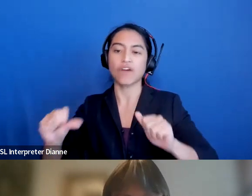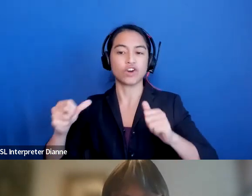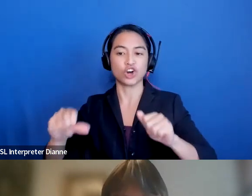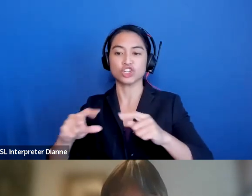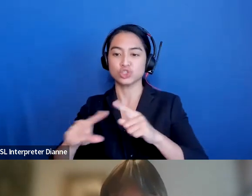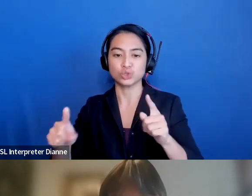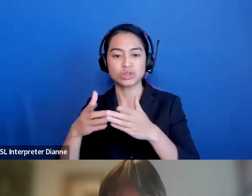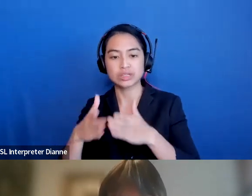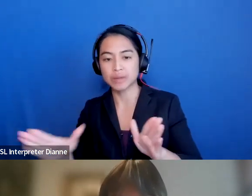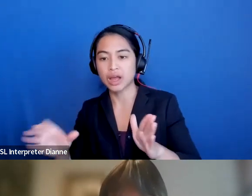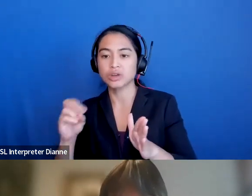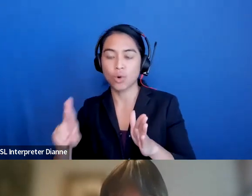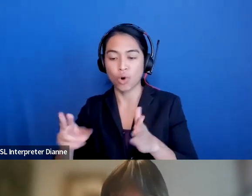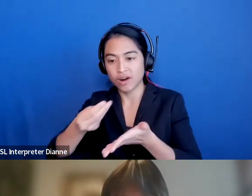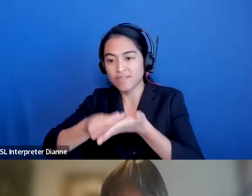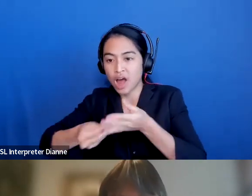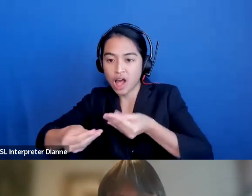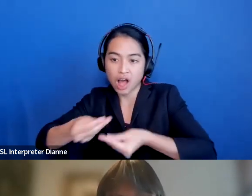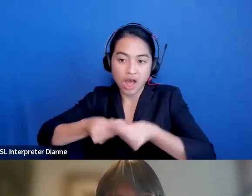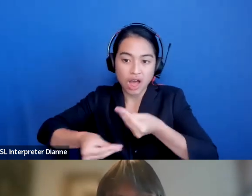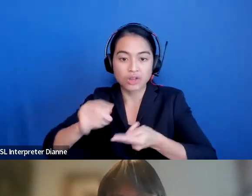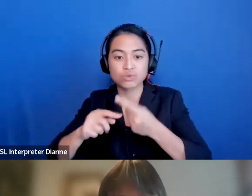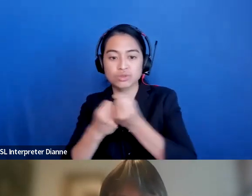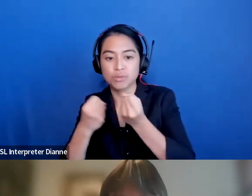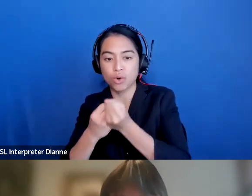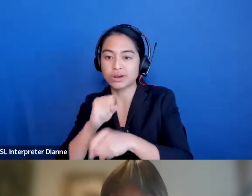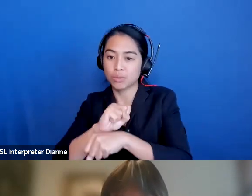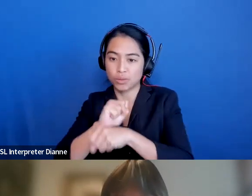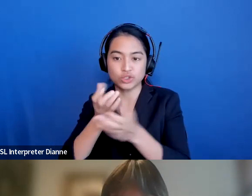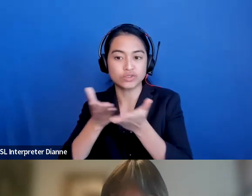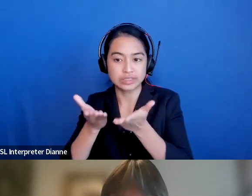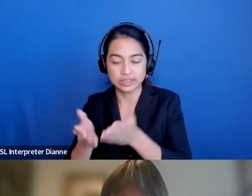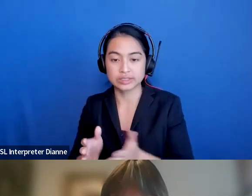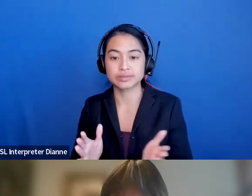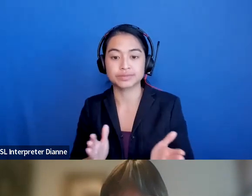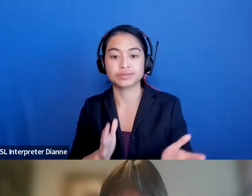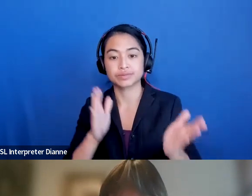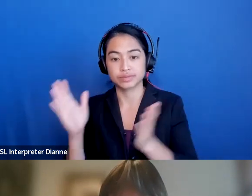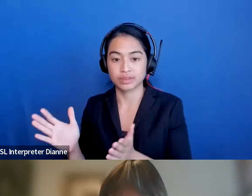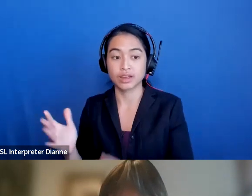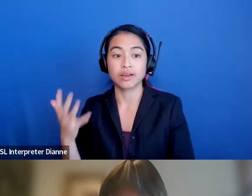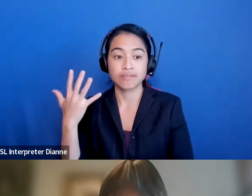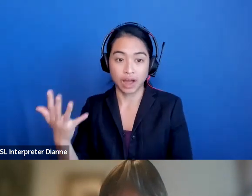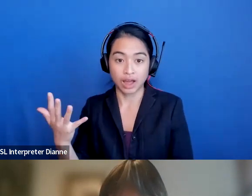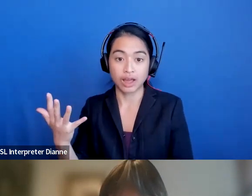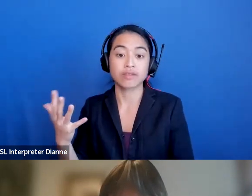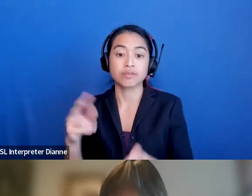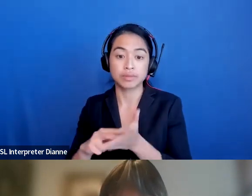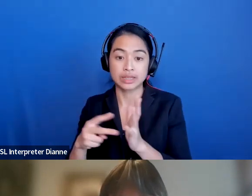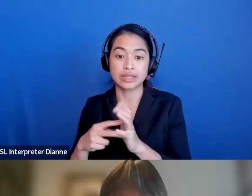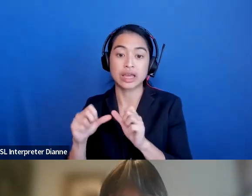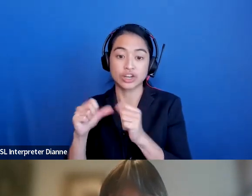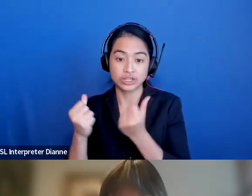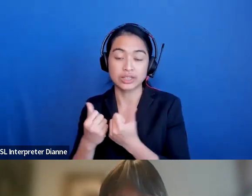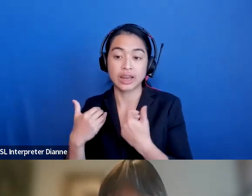expand or repurpose funds to support employment services. And then a 5 would mean agency has